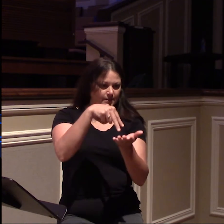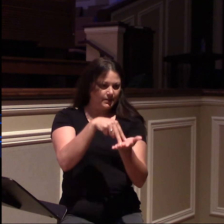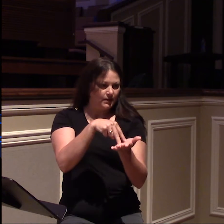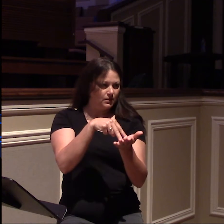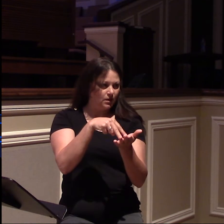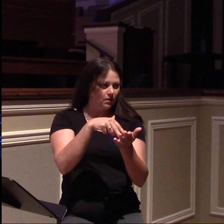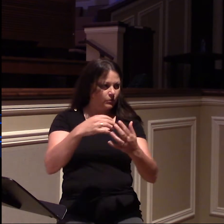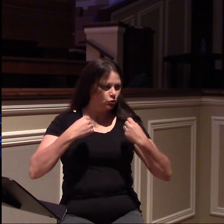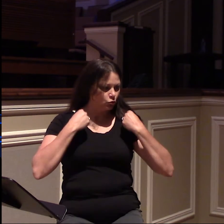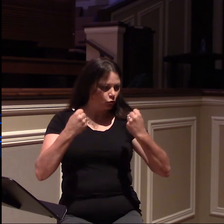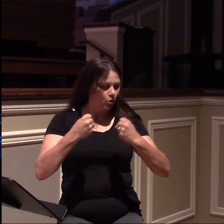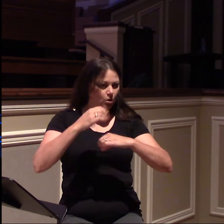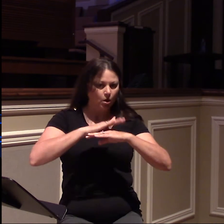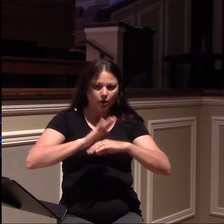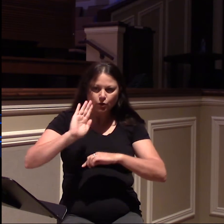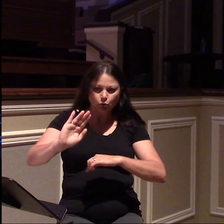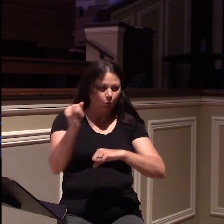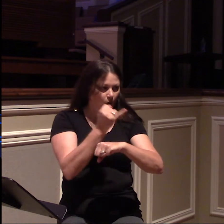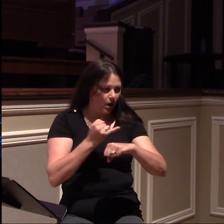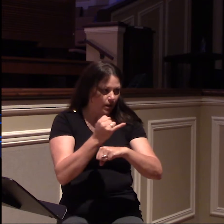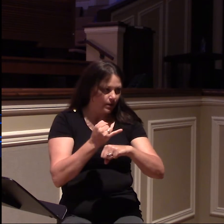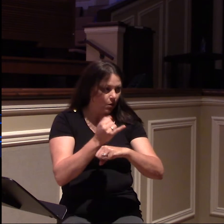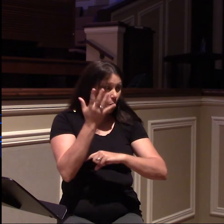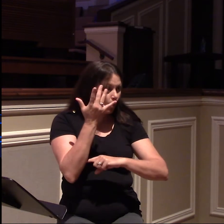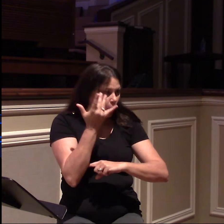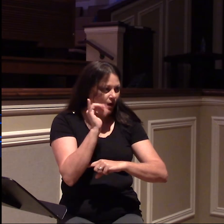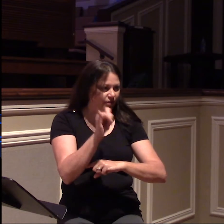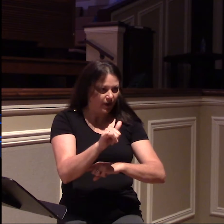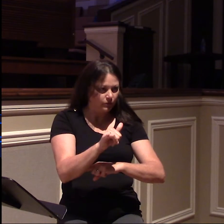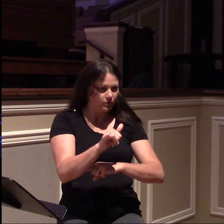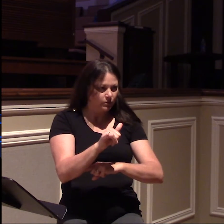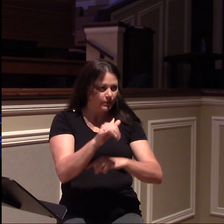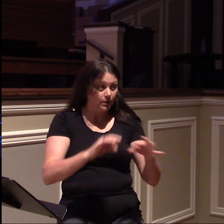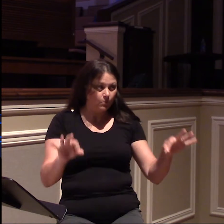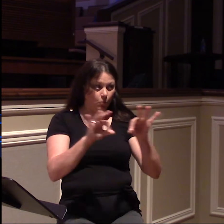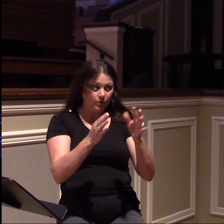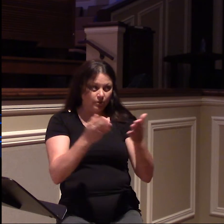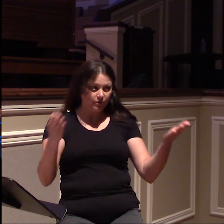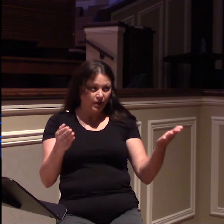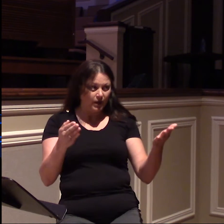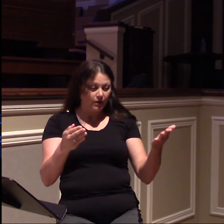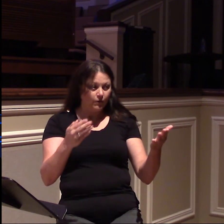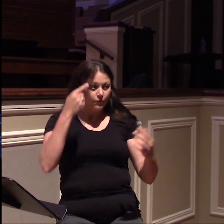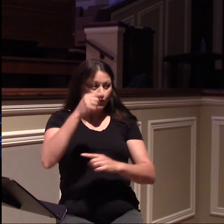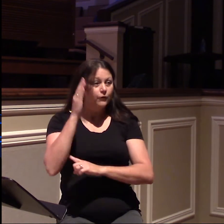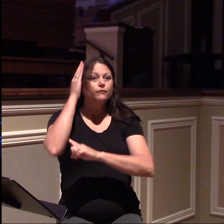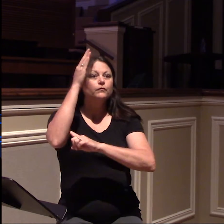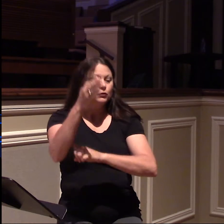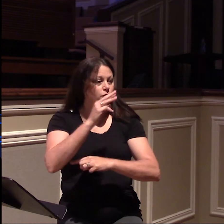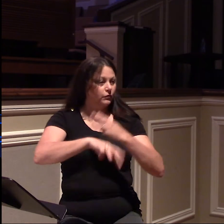because it was going to play a critical role in the destiny of the world. And so in that fateful hour,